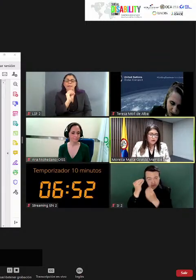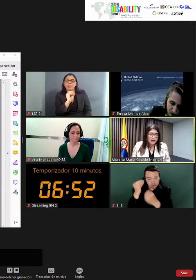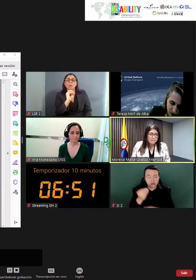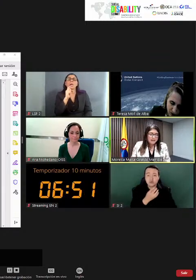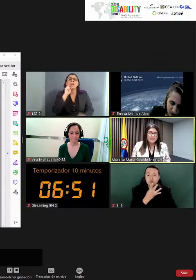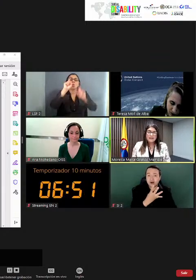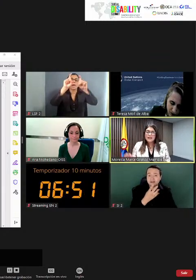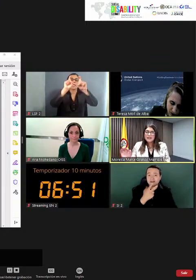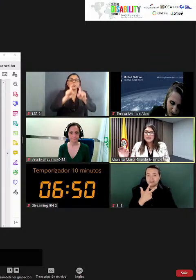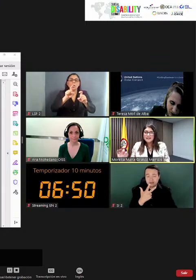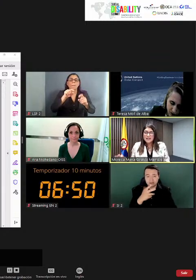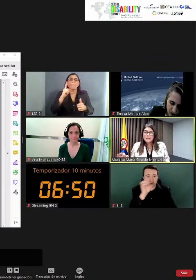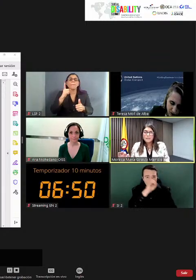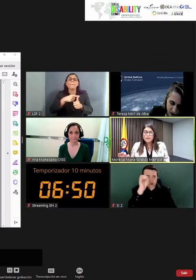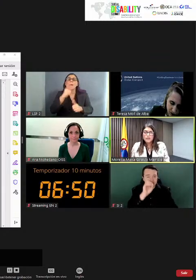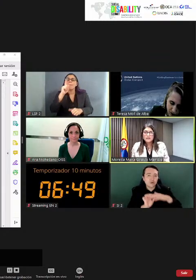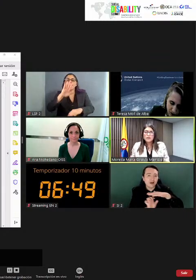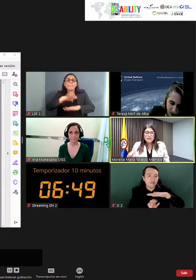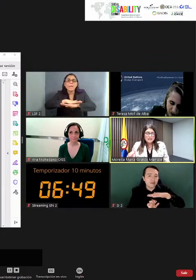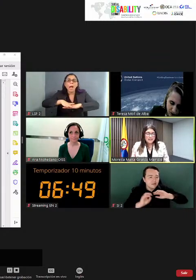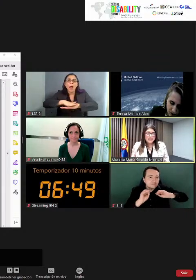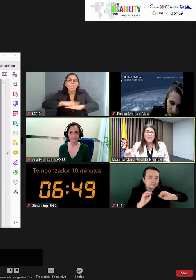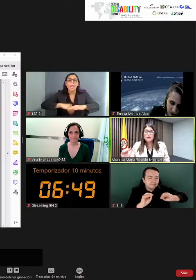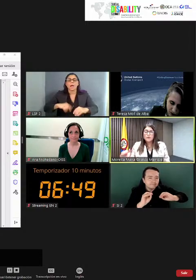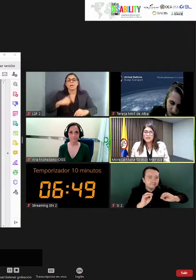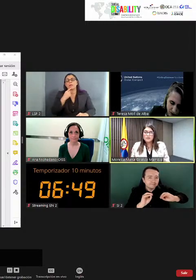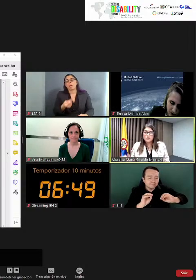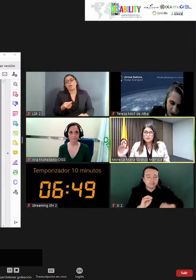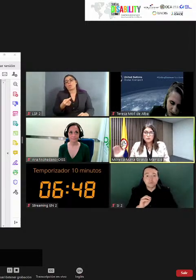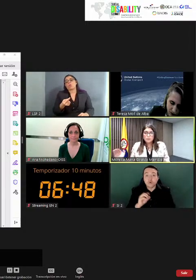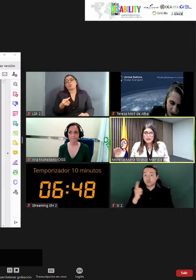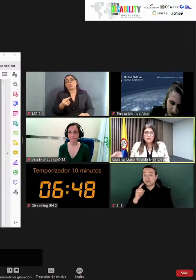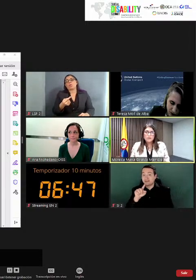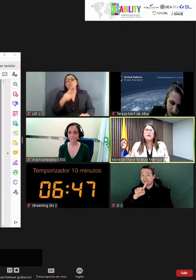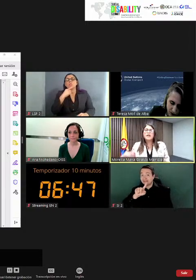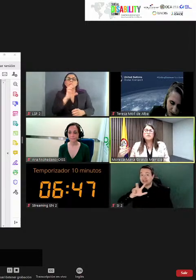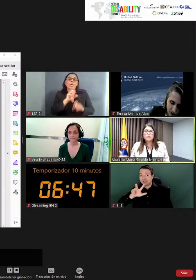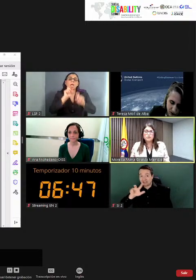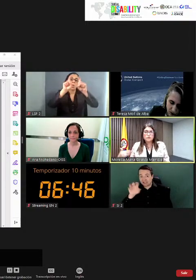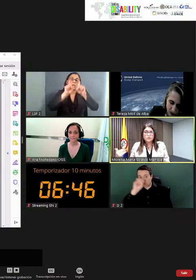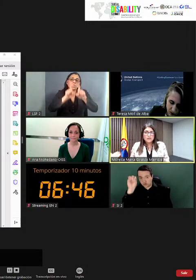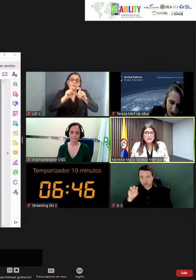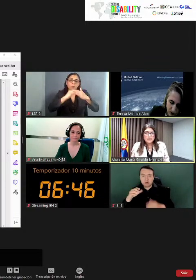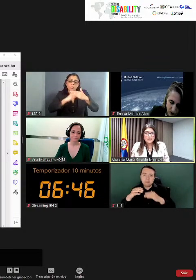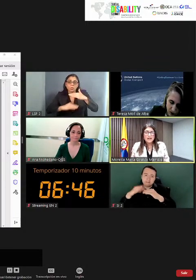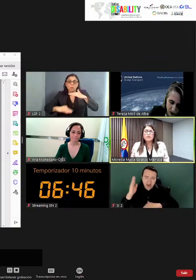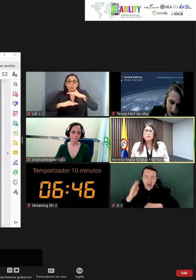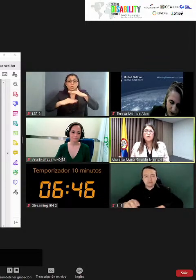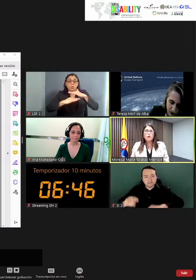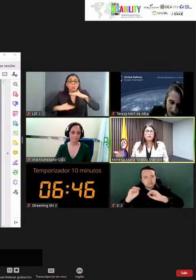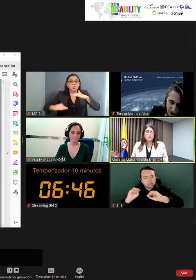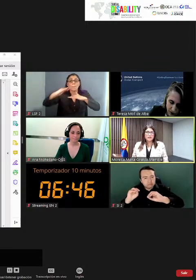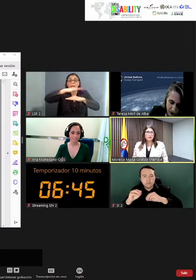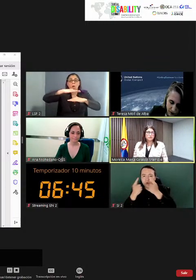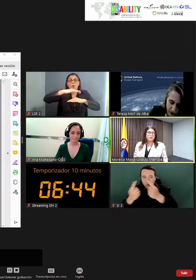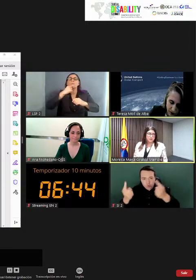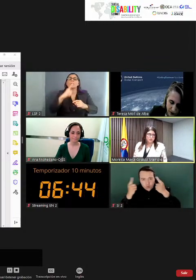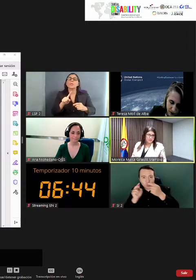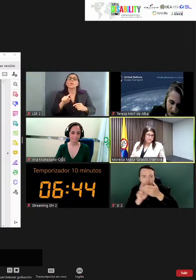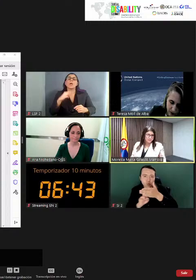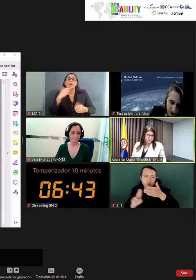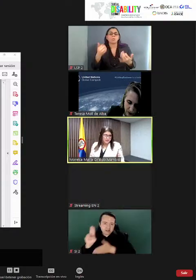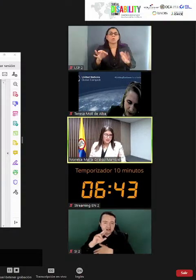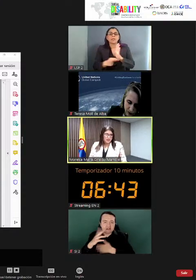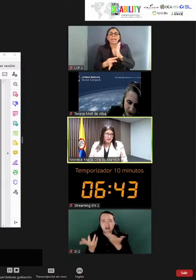elementary education and only 13 percent have higher education university